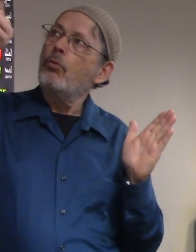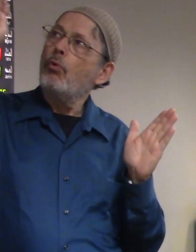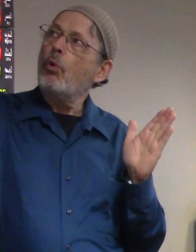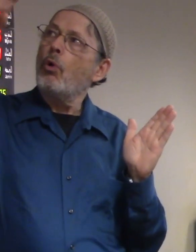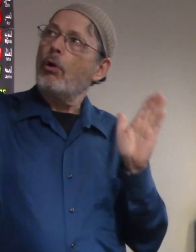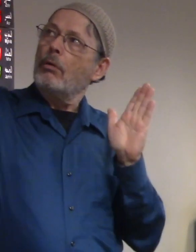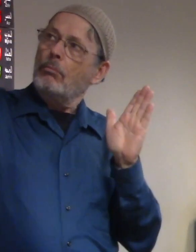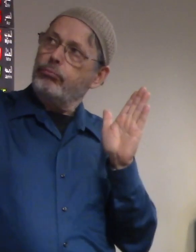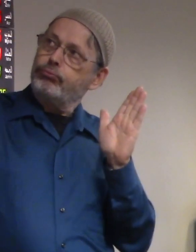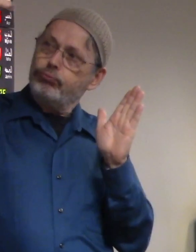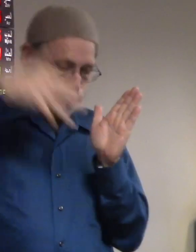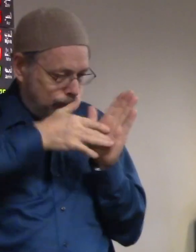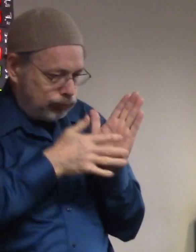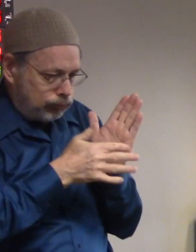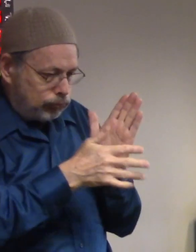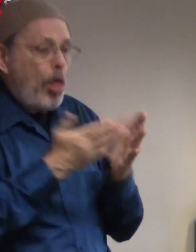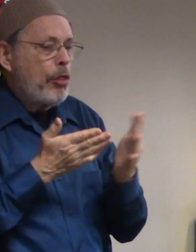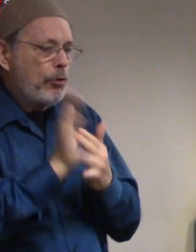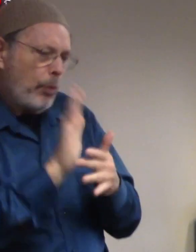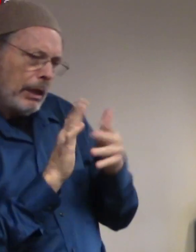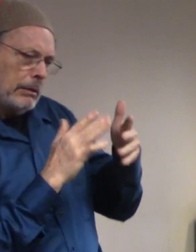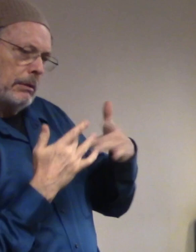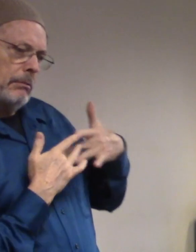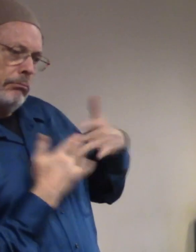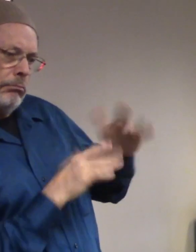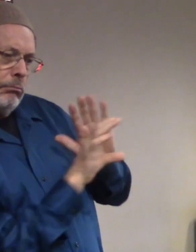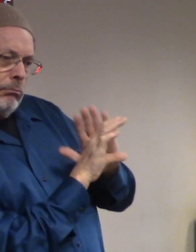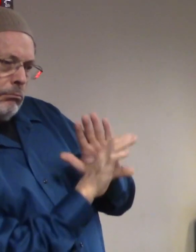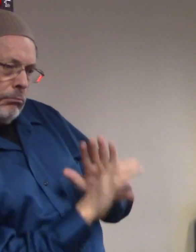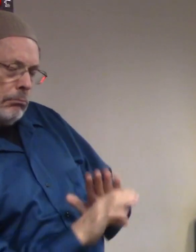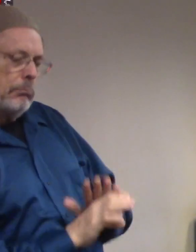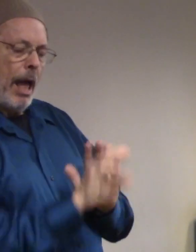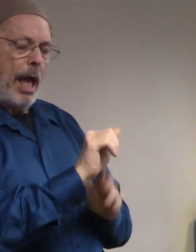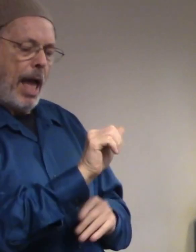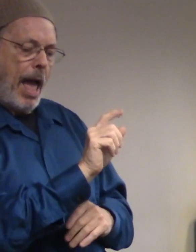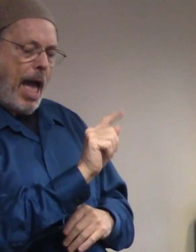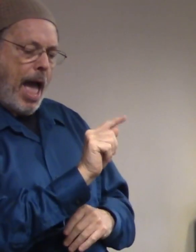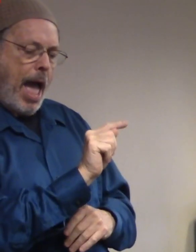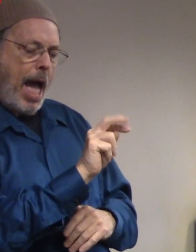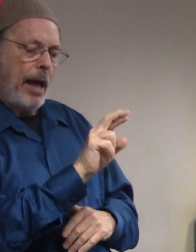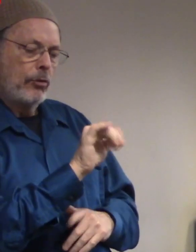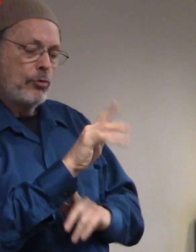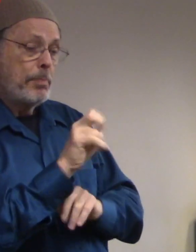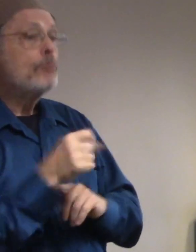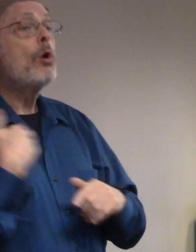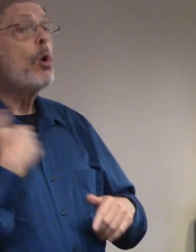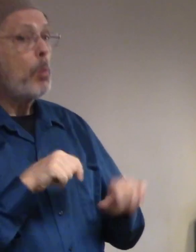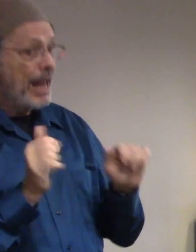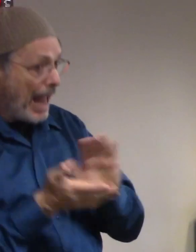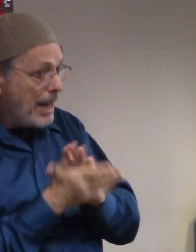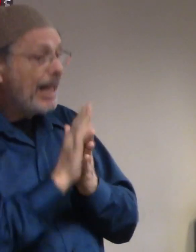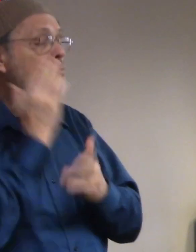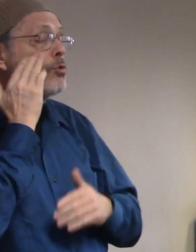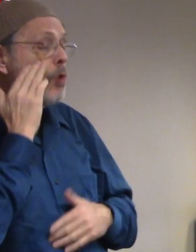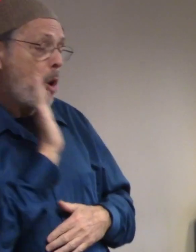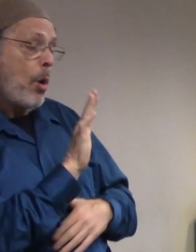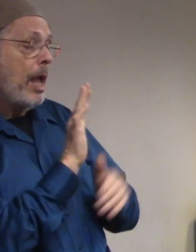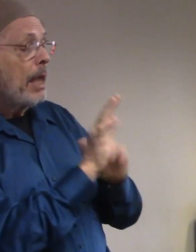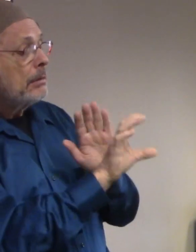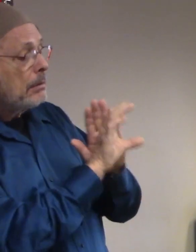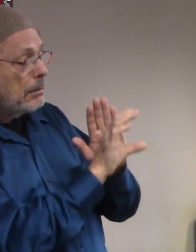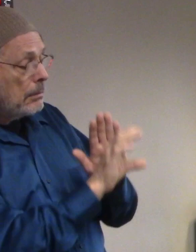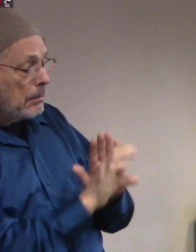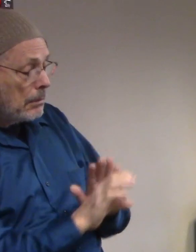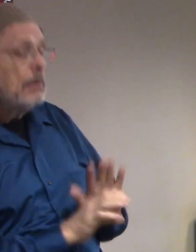subhanahu wa ta'ala in the form of his attributes, that humanity may get to know the attributes of Allah subhanahu wa ta'ala, and a human being that we call